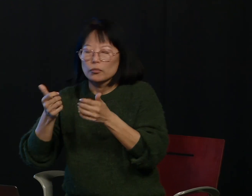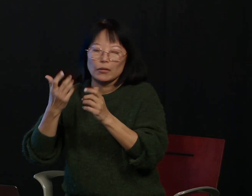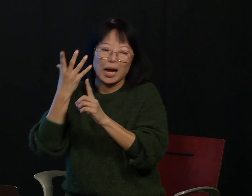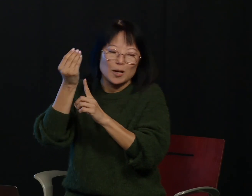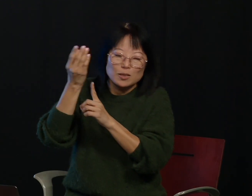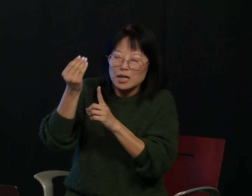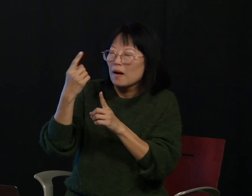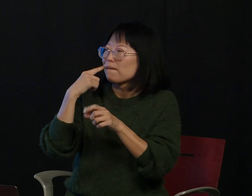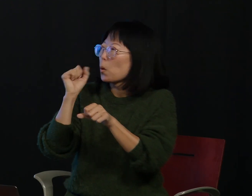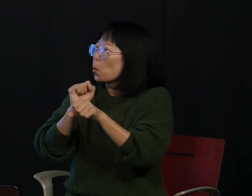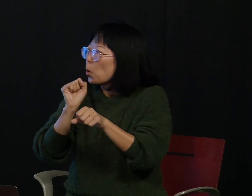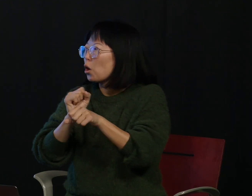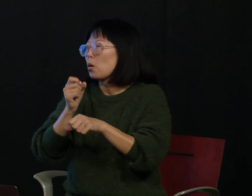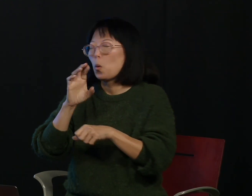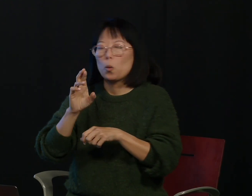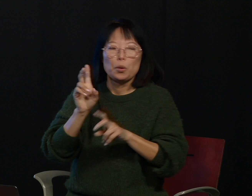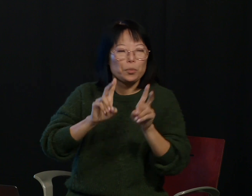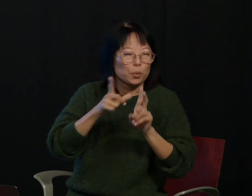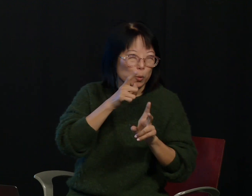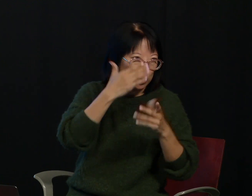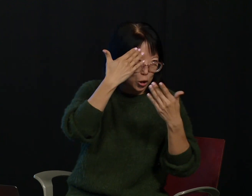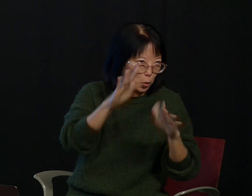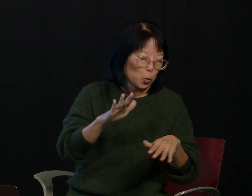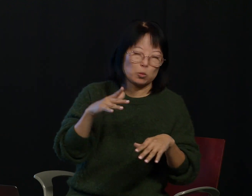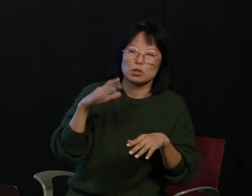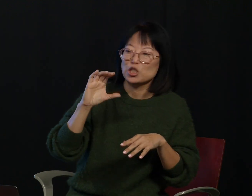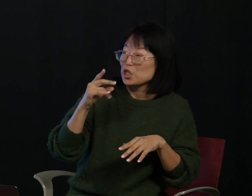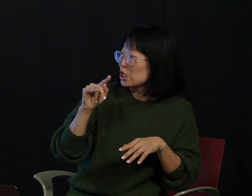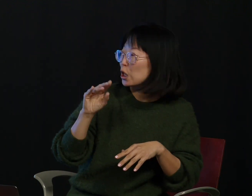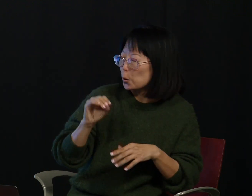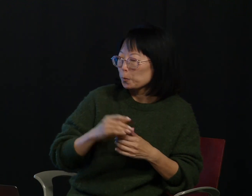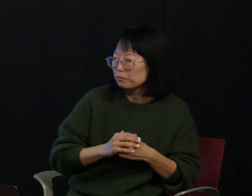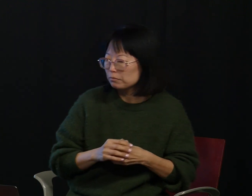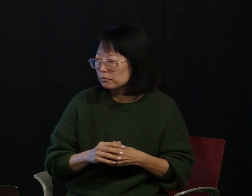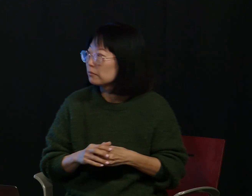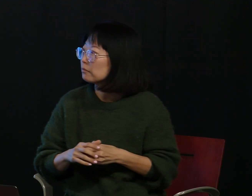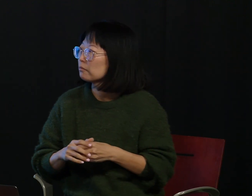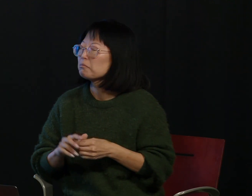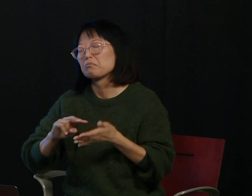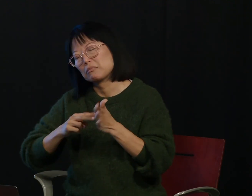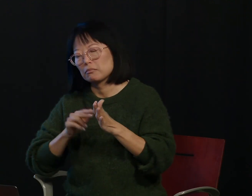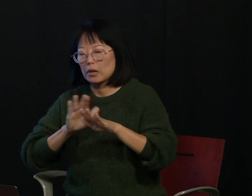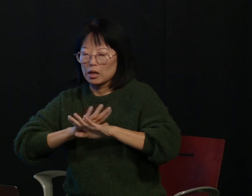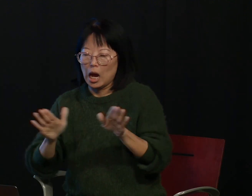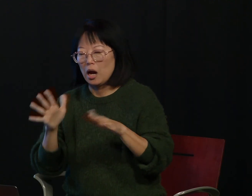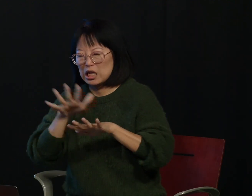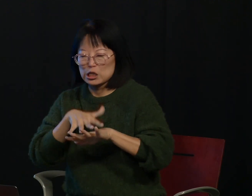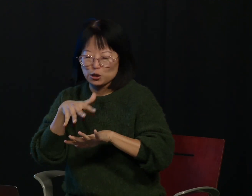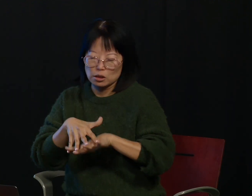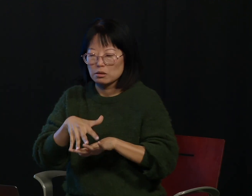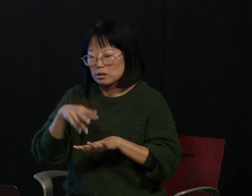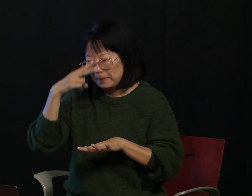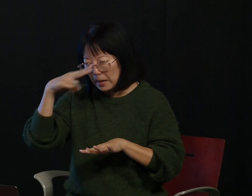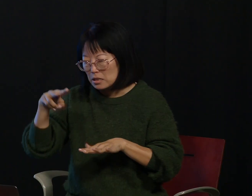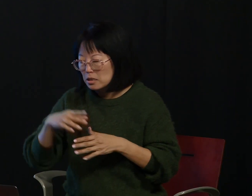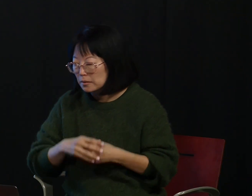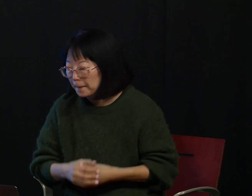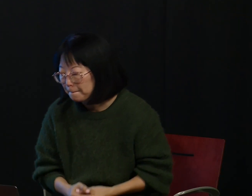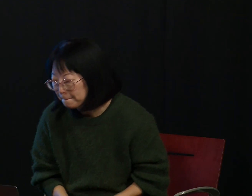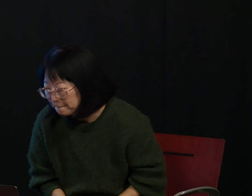in the village. Maybe they'll use Spanish outside because people don't know Chitino outside of the village. Again, this is in indigenous